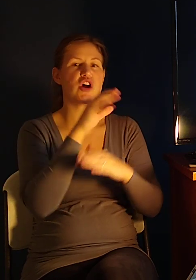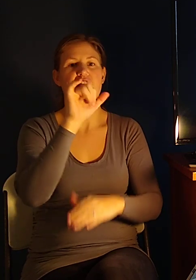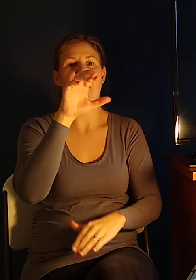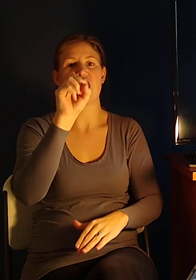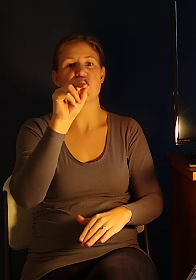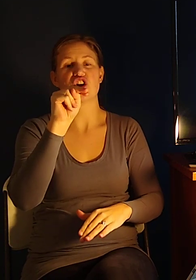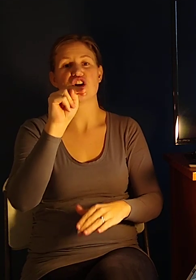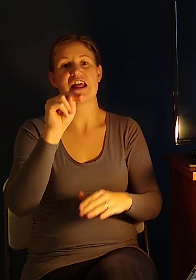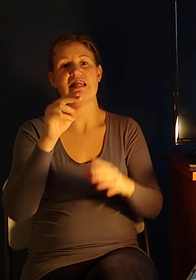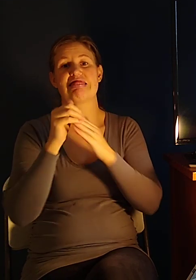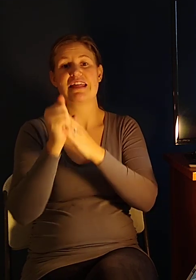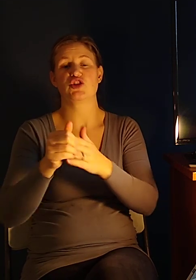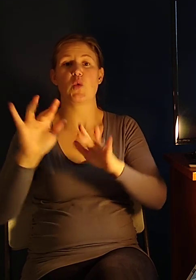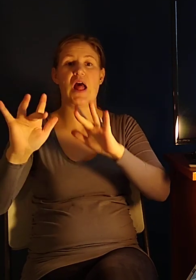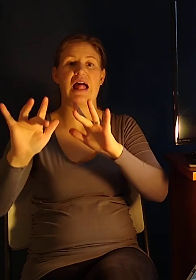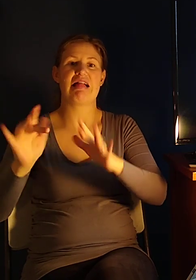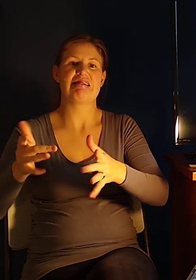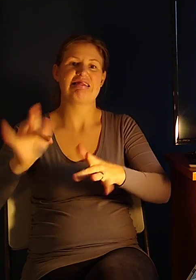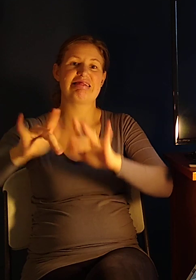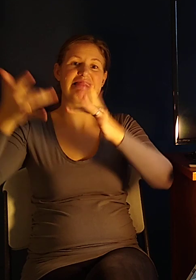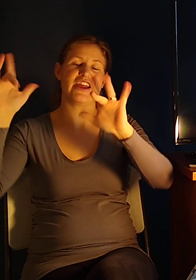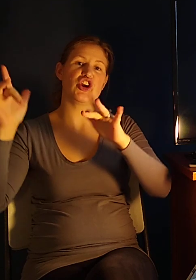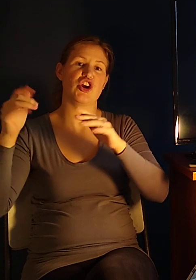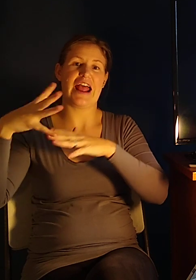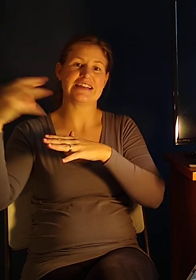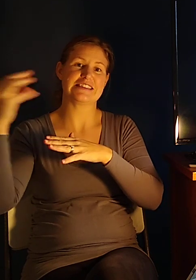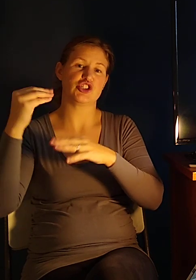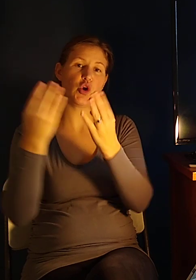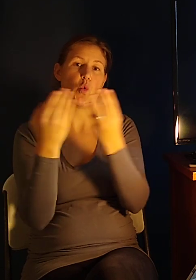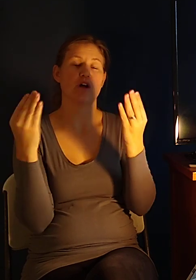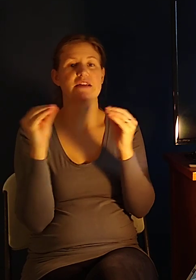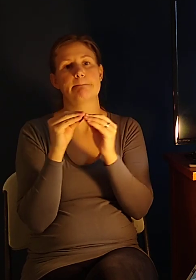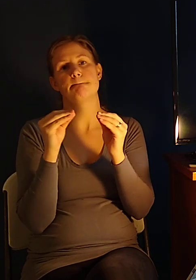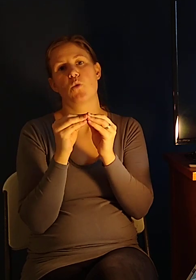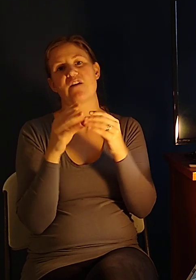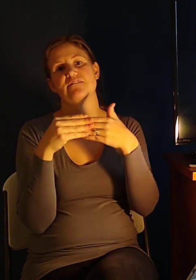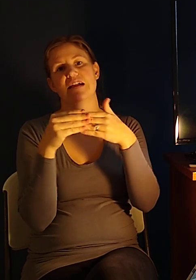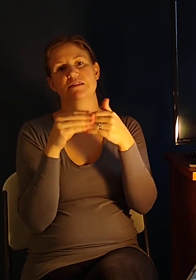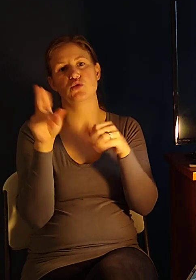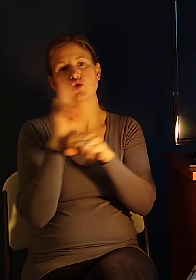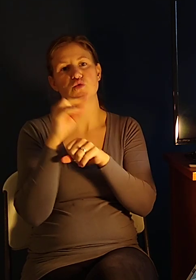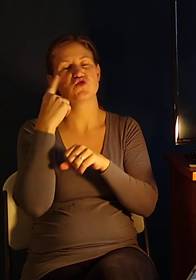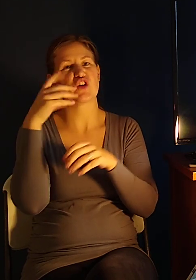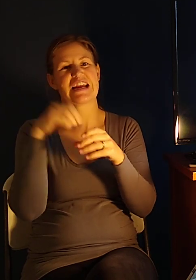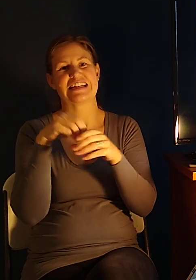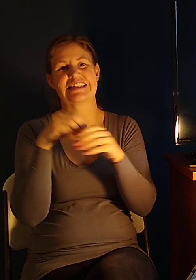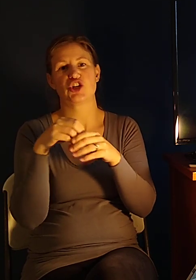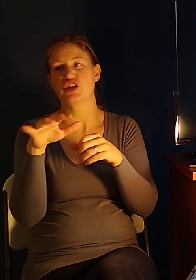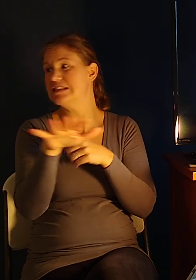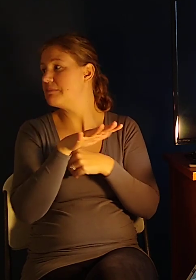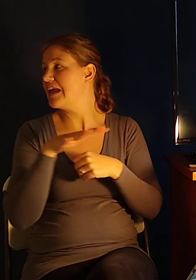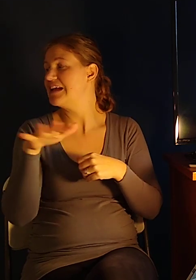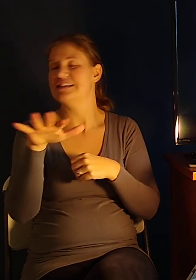exterior walls and more flexible use of interior space. Factories,